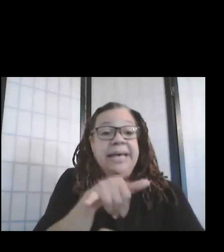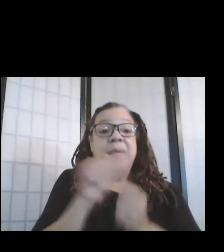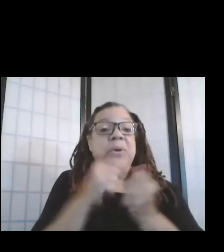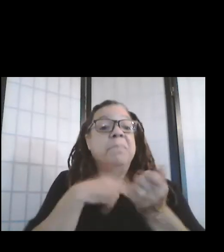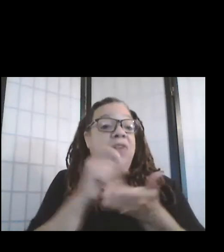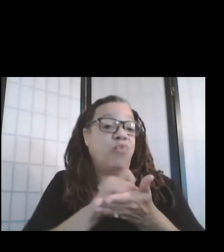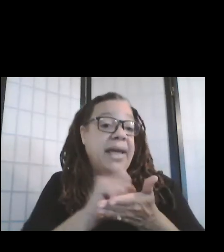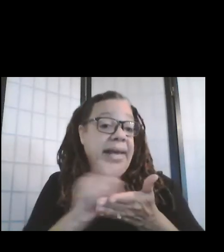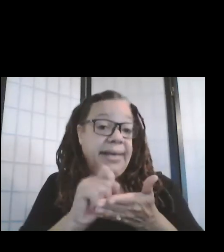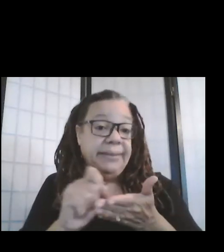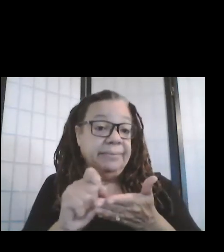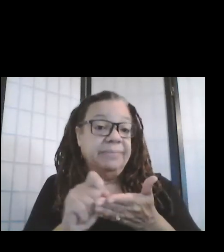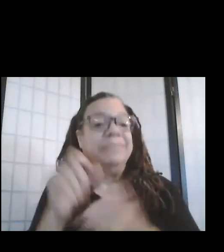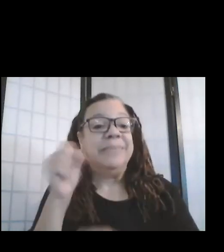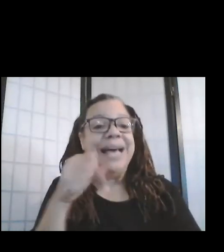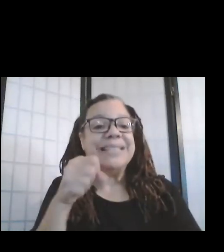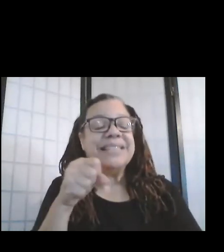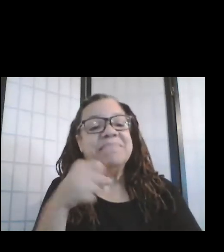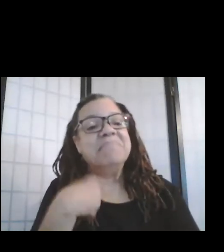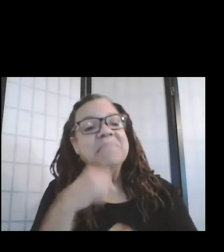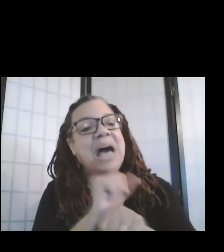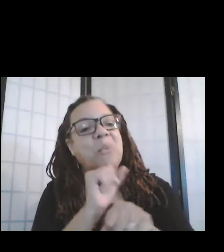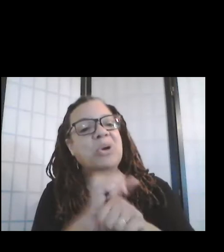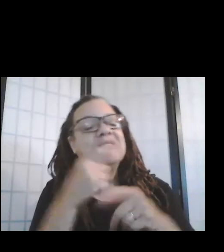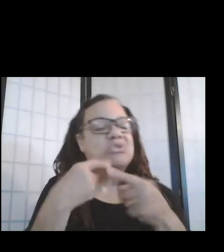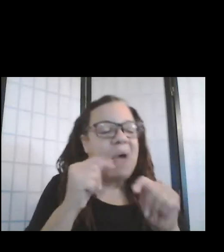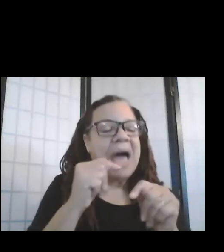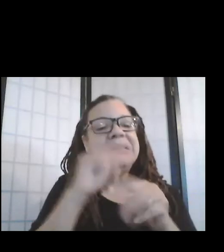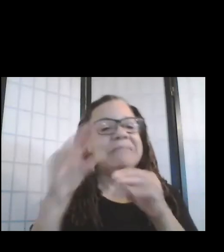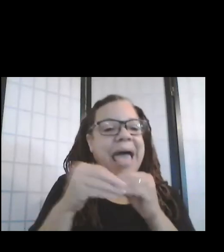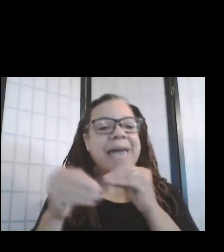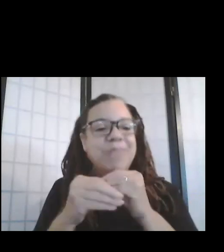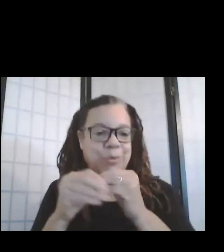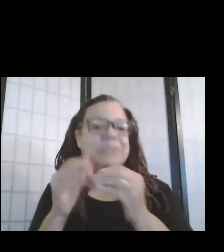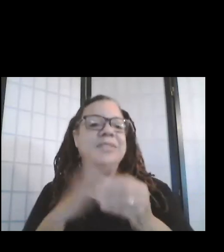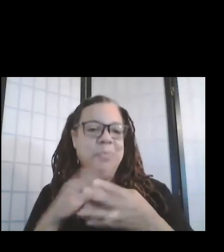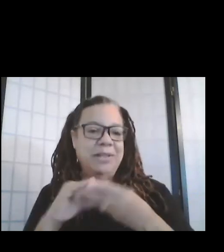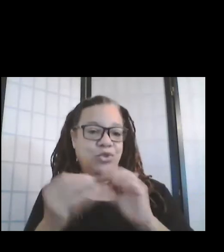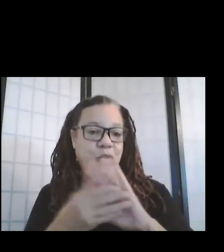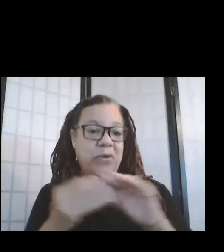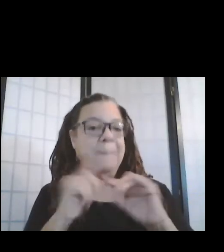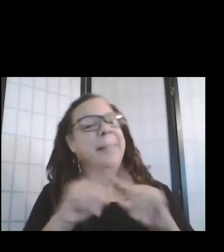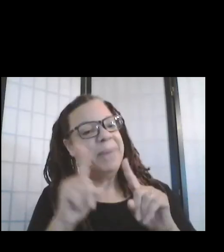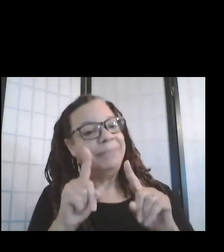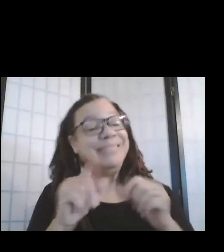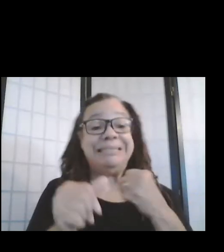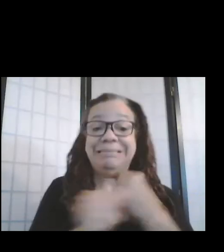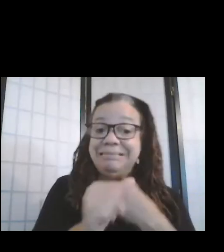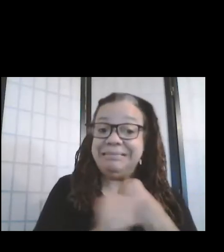those are things that, yeah, I work to try to put those in. And the danger is, of course, that they